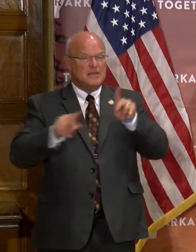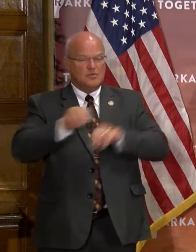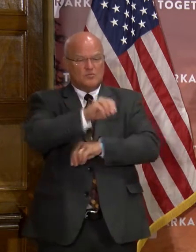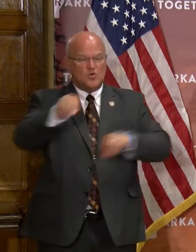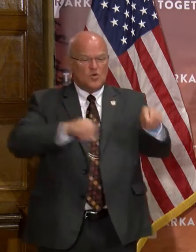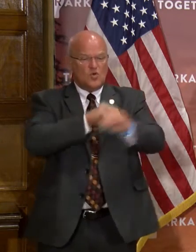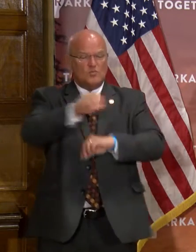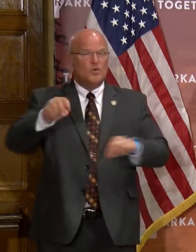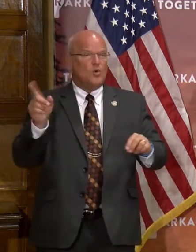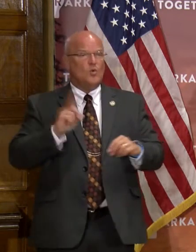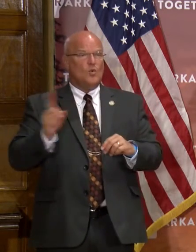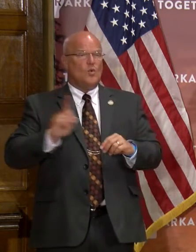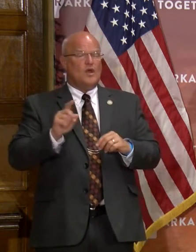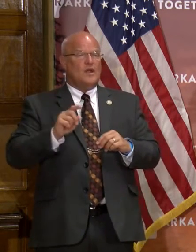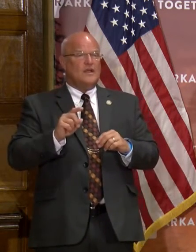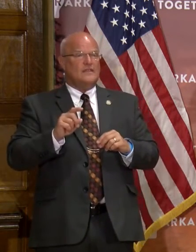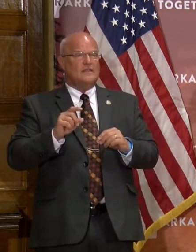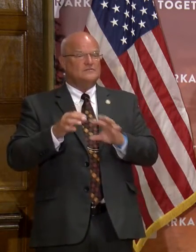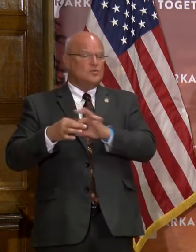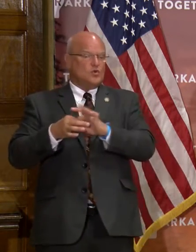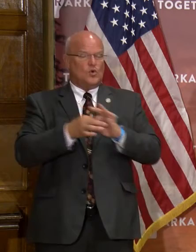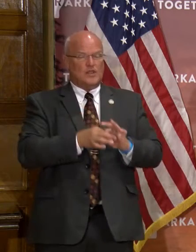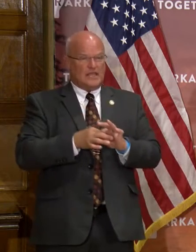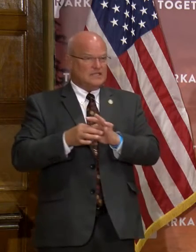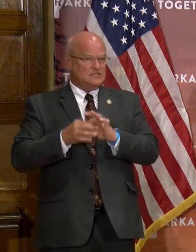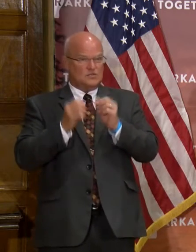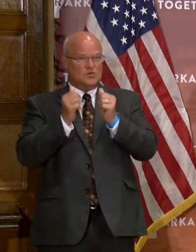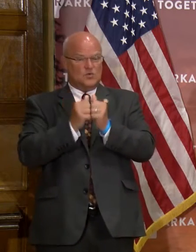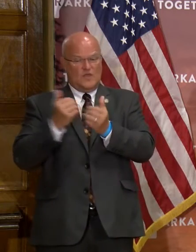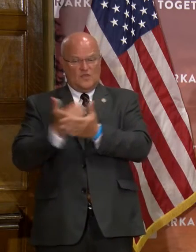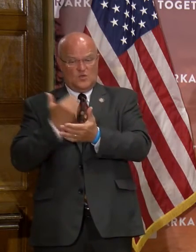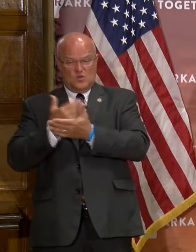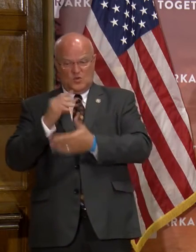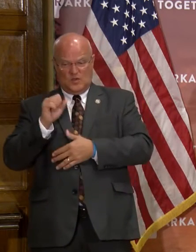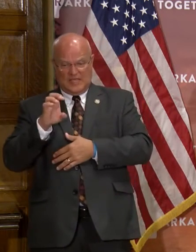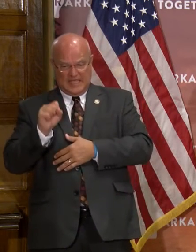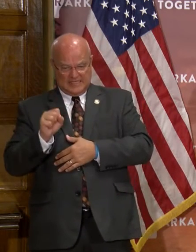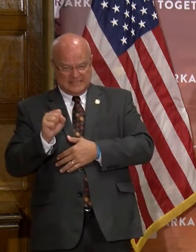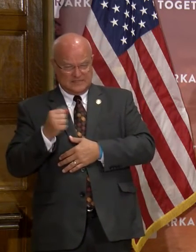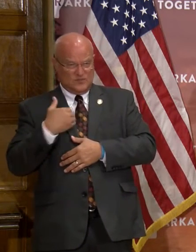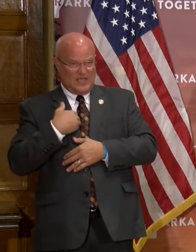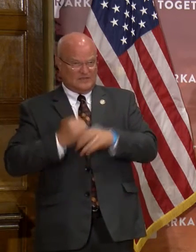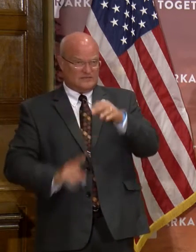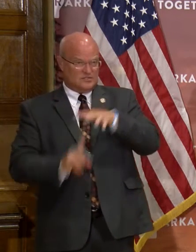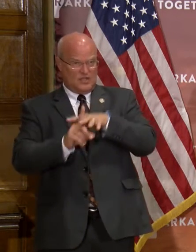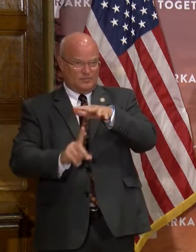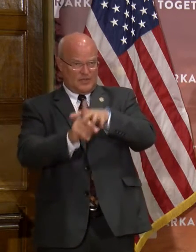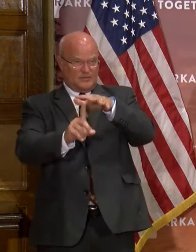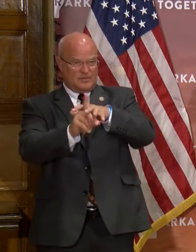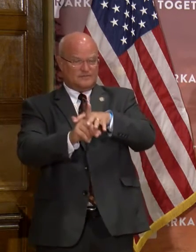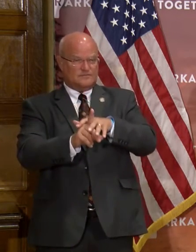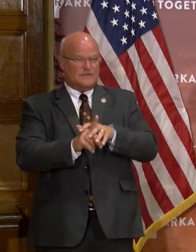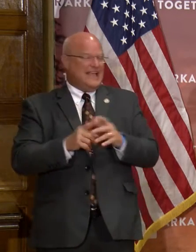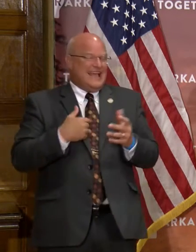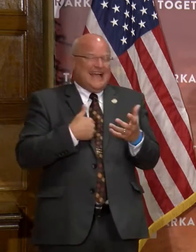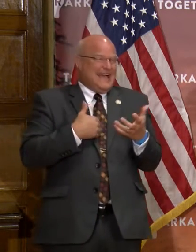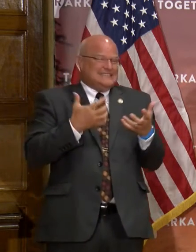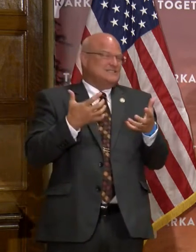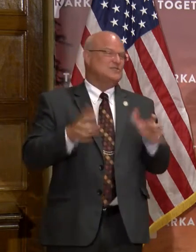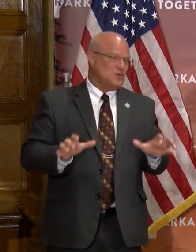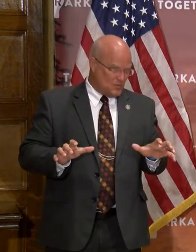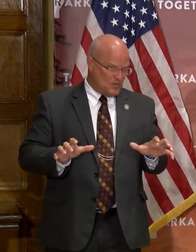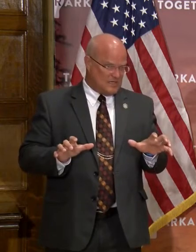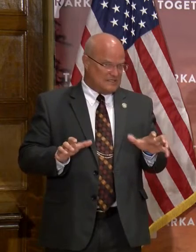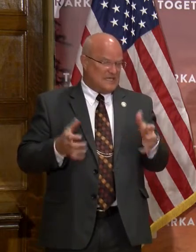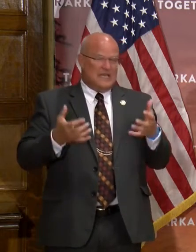they're not, where there's a correlation to the new cases that we have. And so we don't want to do that. We don't want to